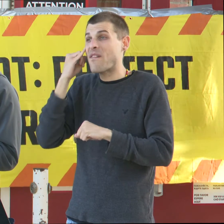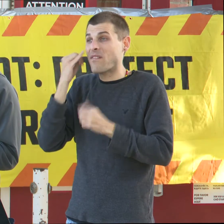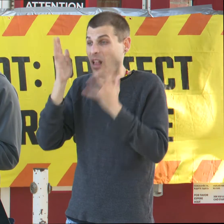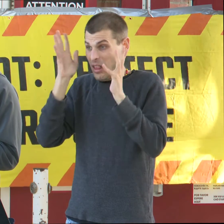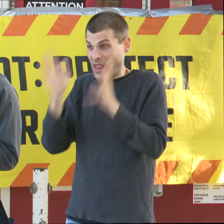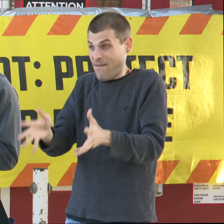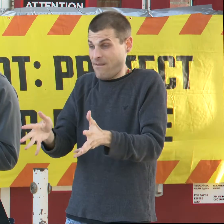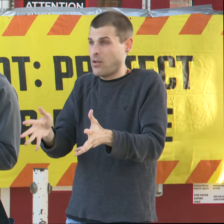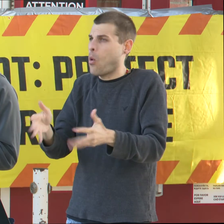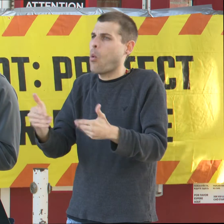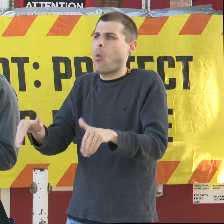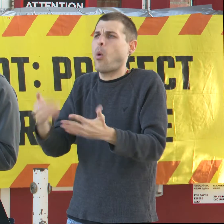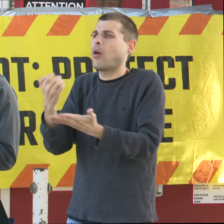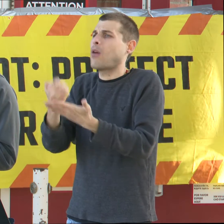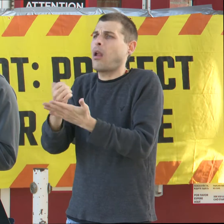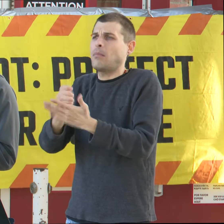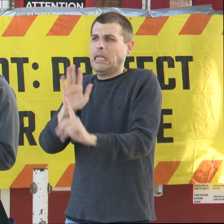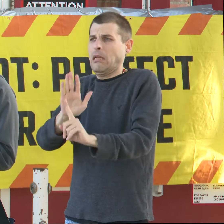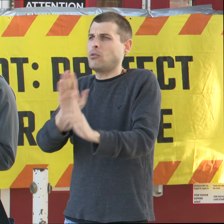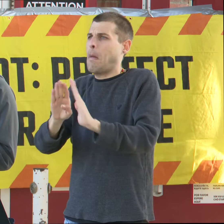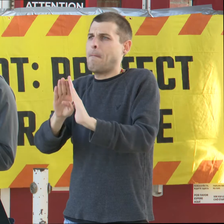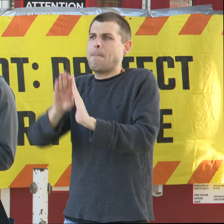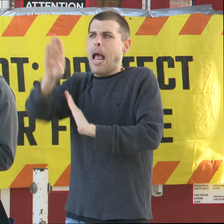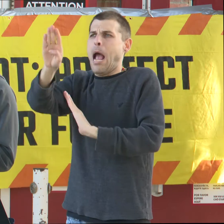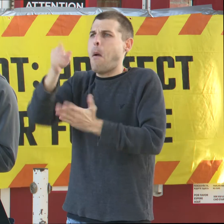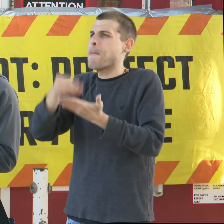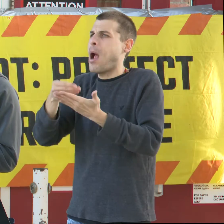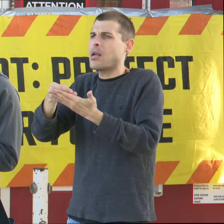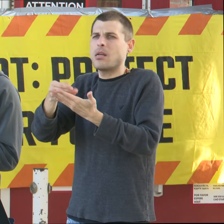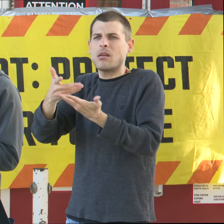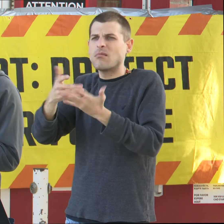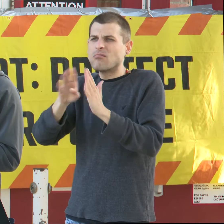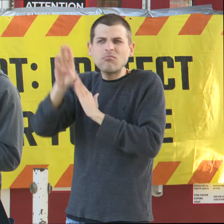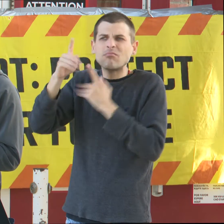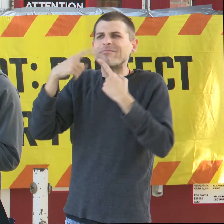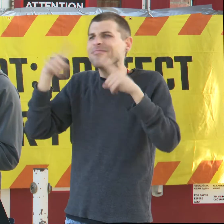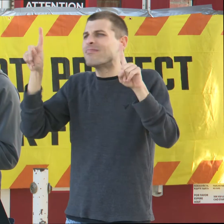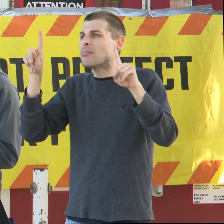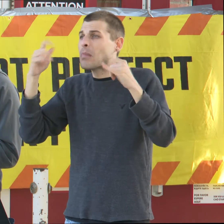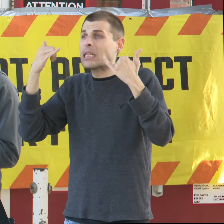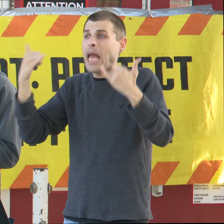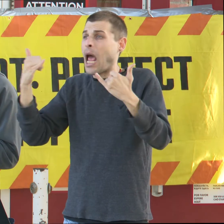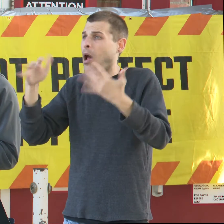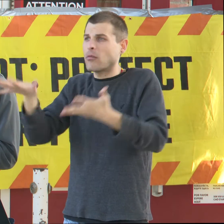those houses stayed is incomprehensible.